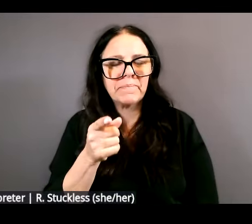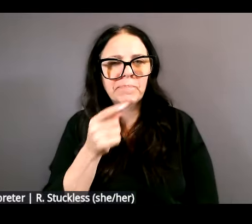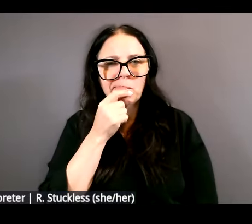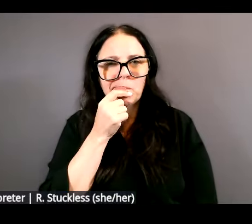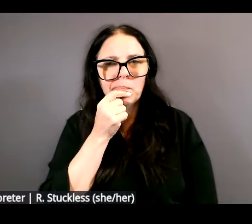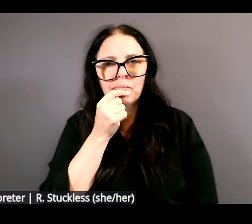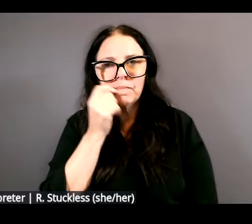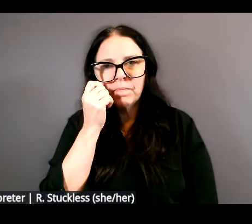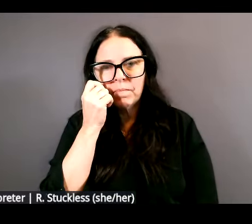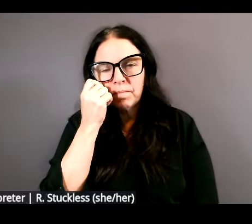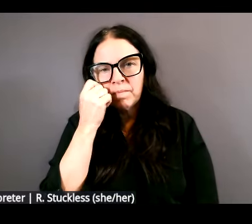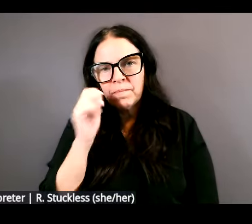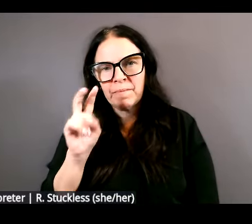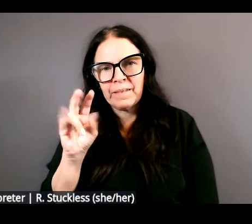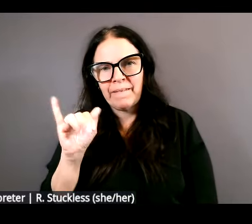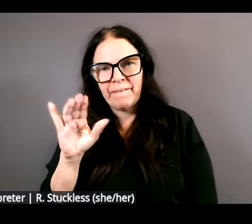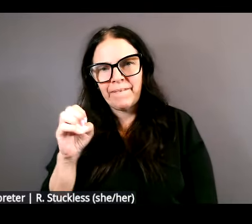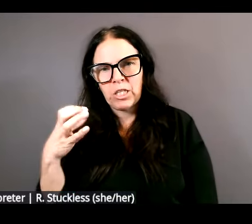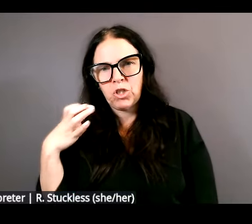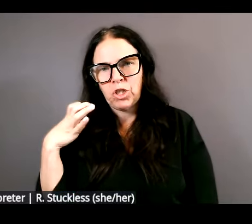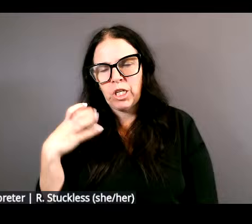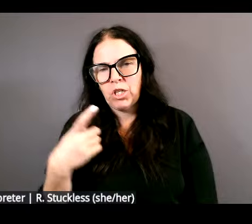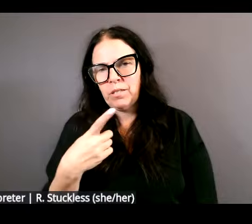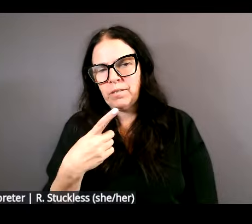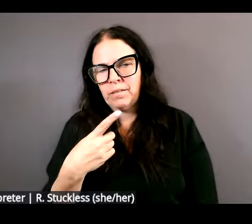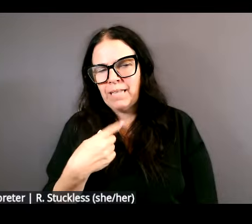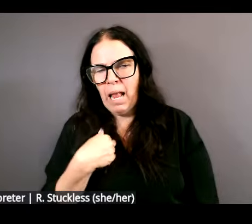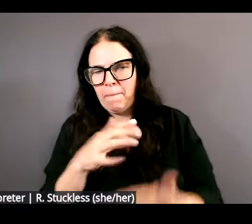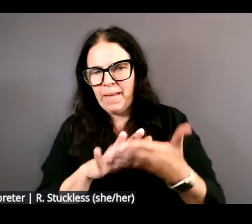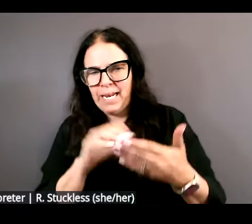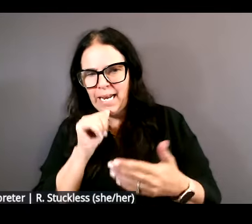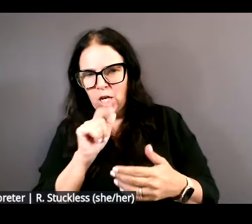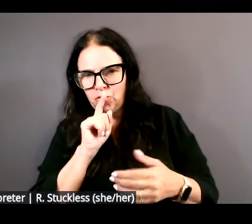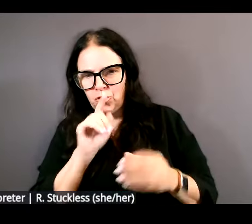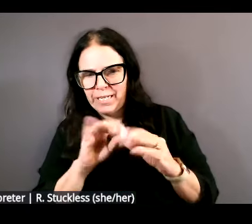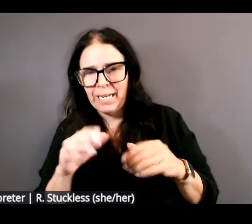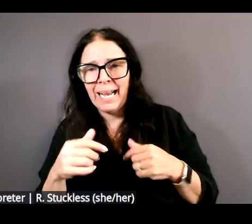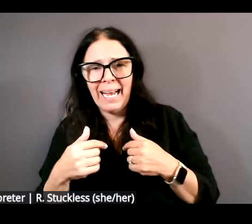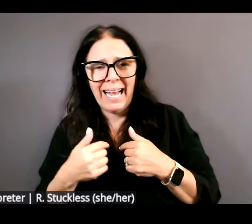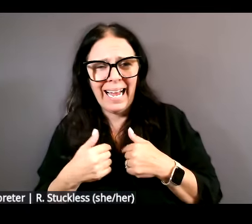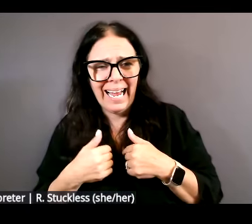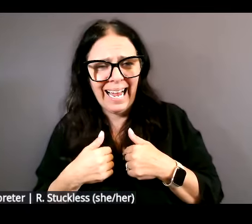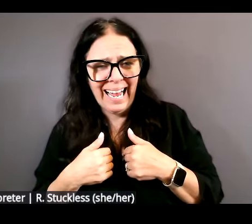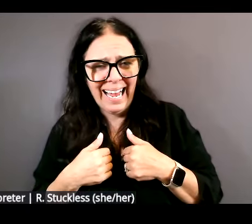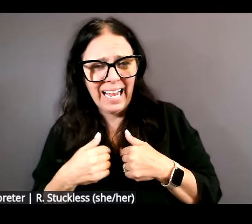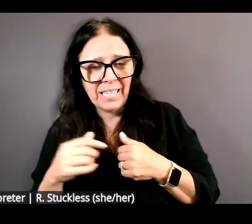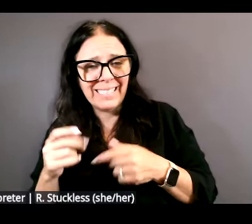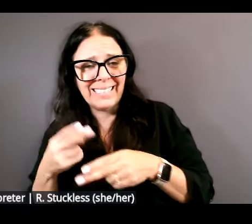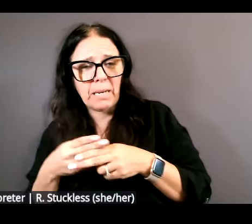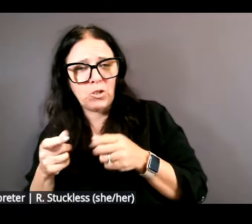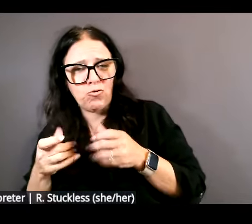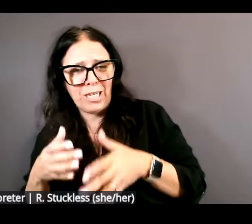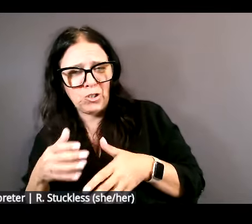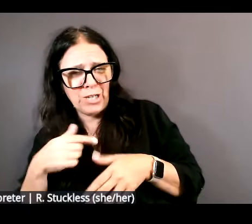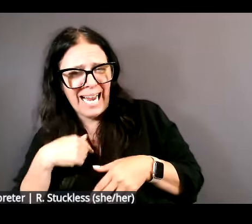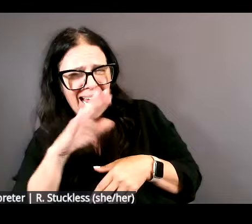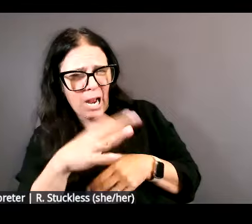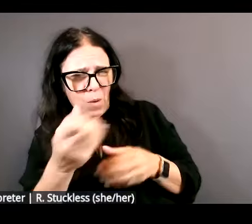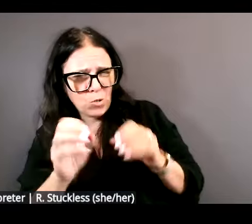I'm not sure what the question was. Yeah, I kind of want to ask a clarifying if you don't mind, if I may.